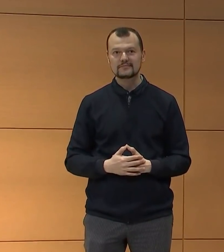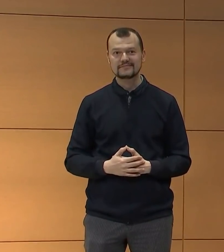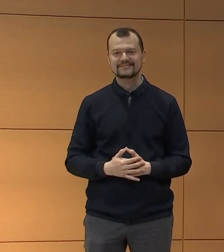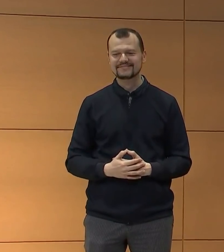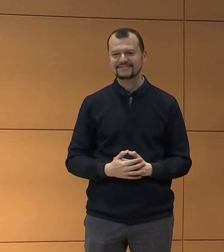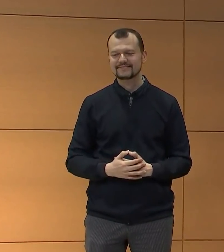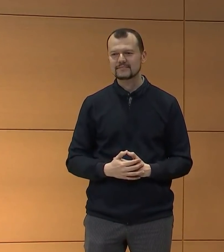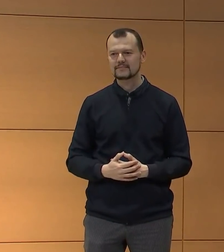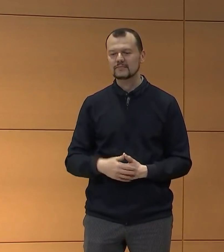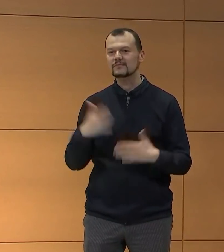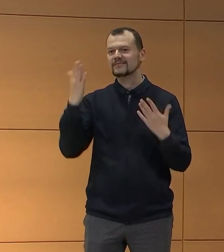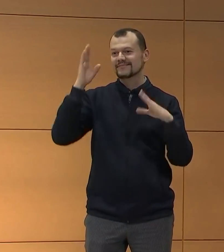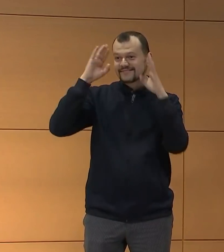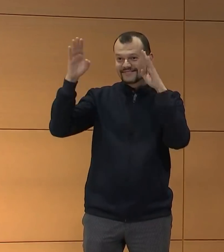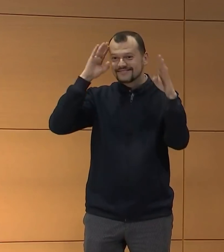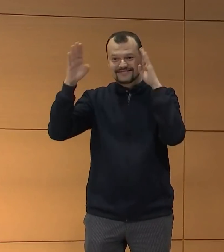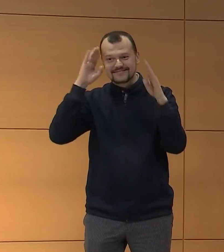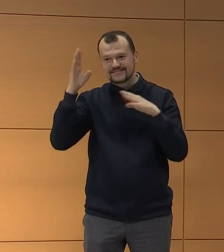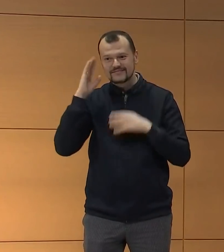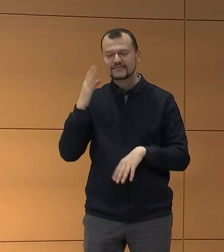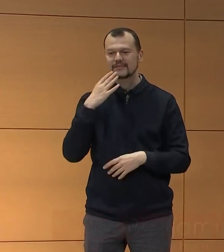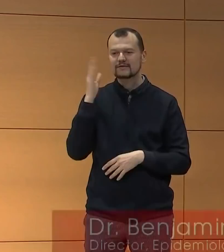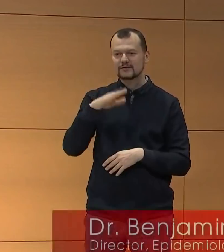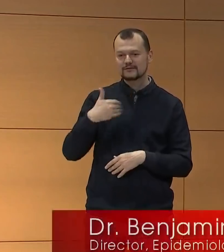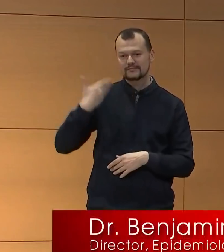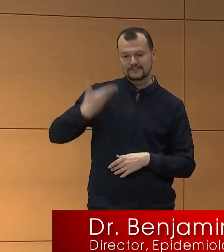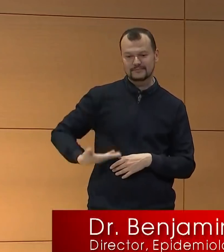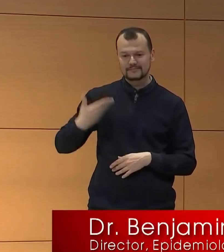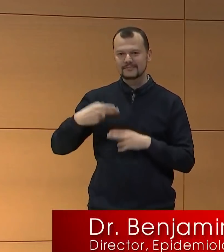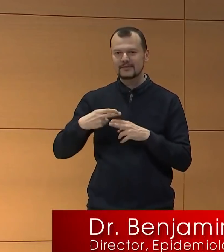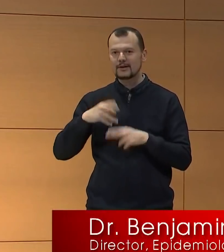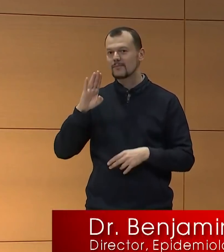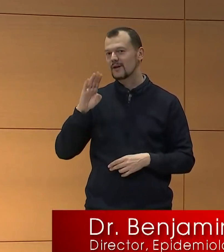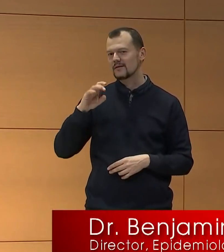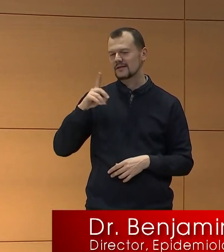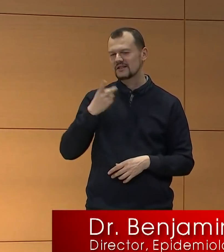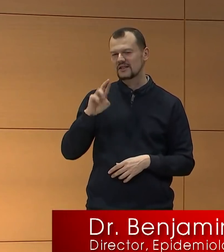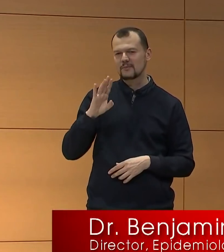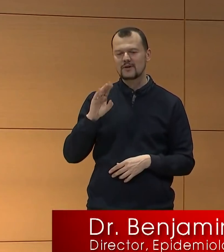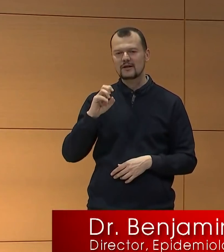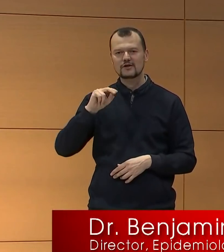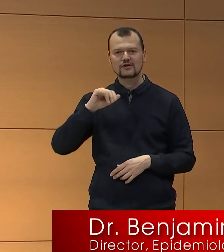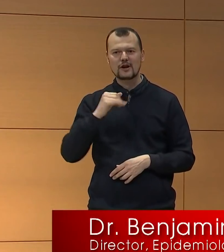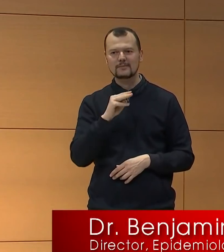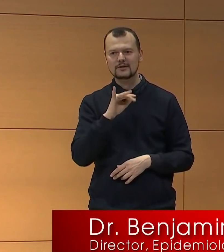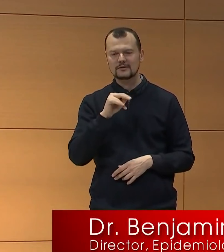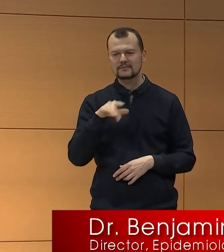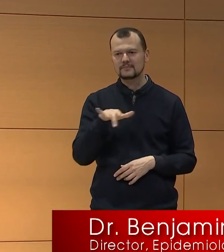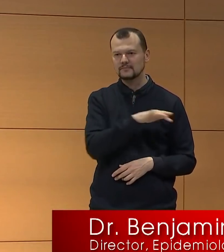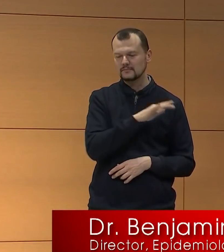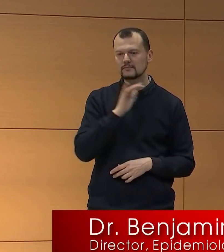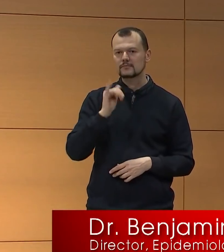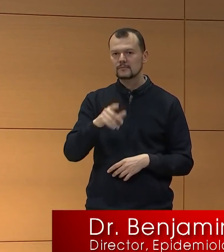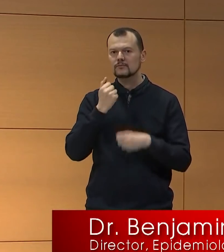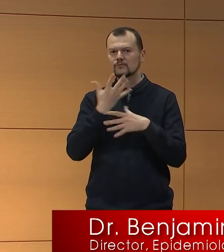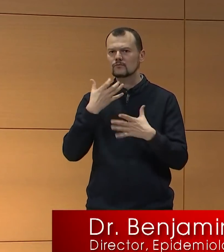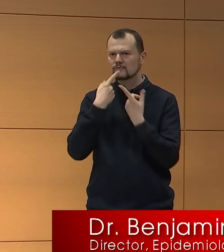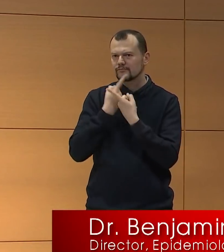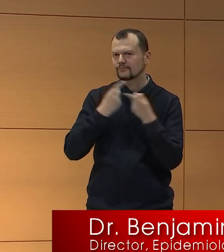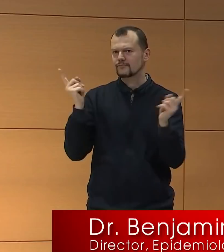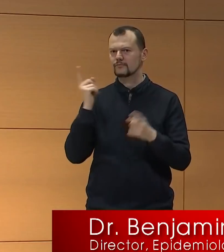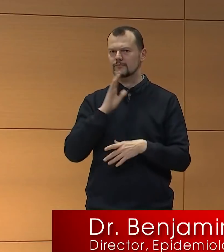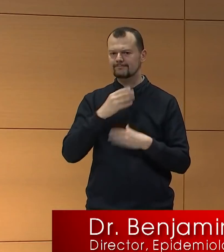Good afternoon. I'm Dr. Ben Schwartz, and what I'd like to do is to share with you information about the 2